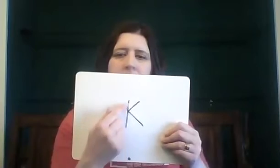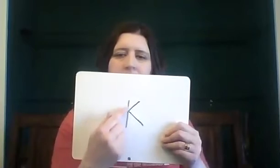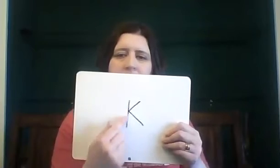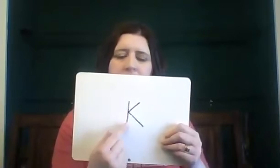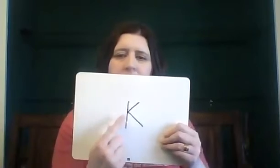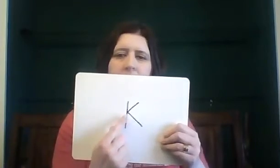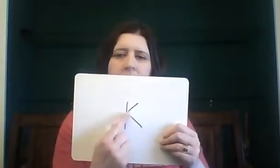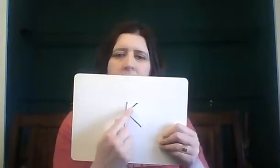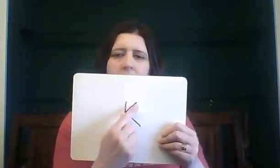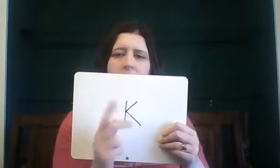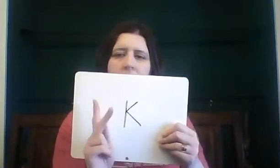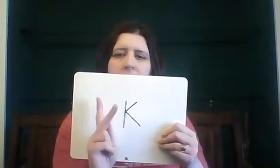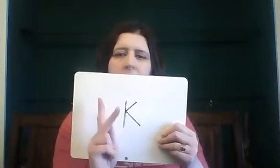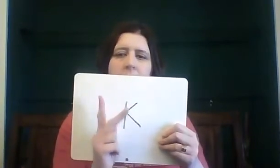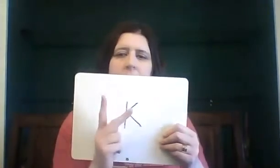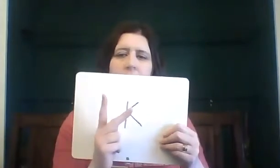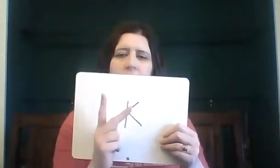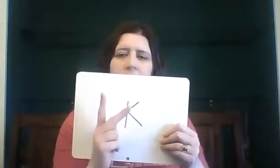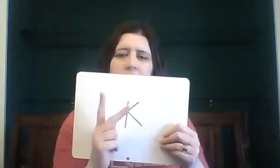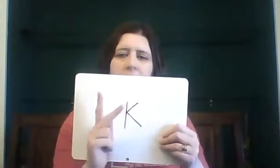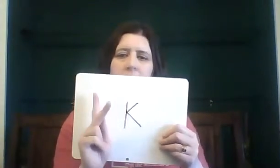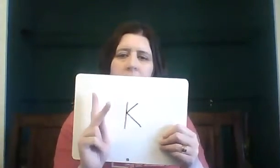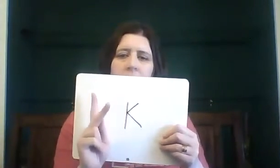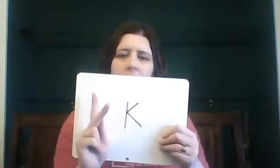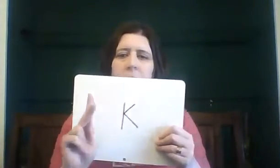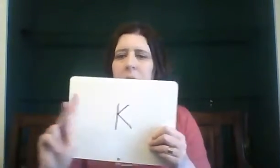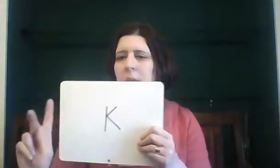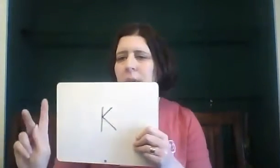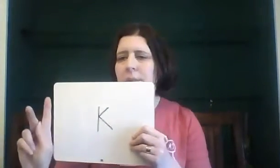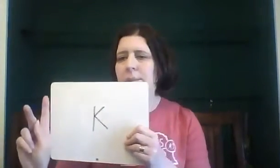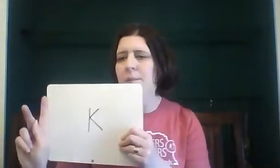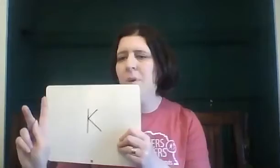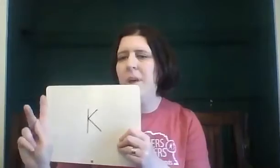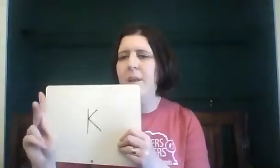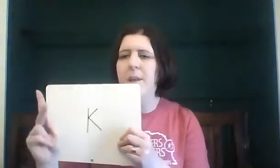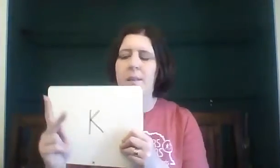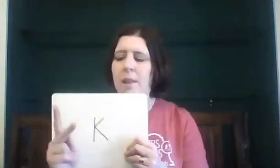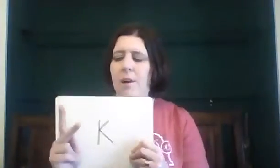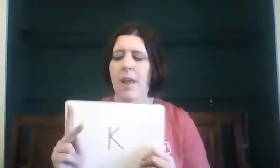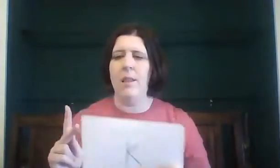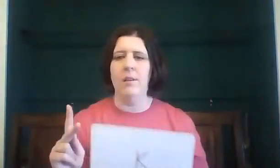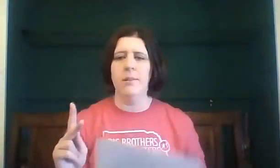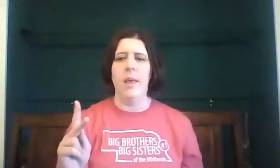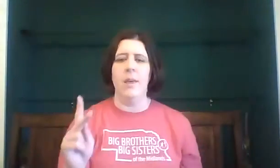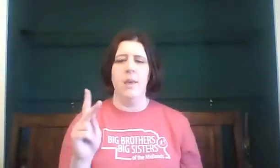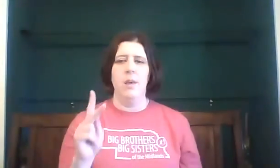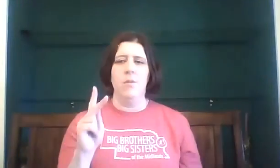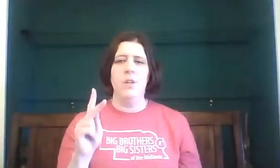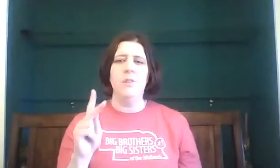that straight line and then the diagonal right here. And this is what the letter K looks like. When you're